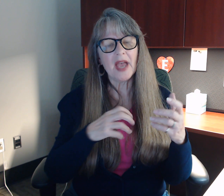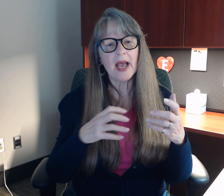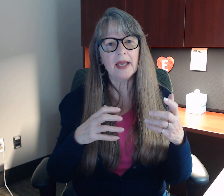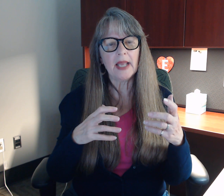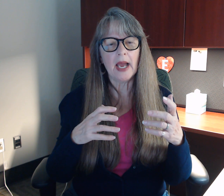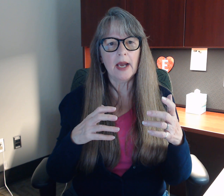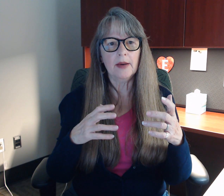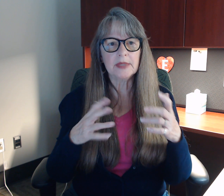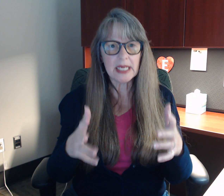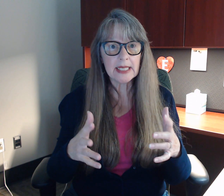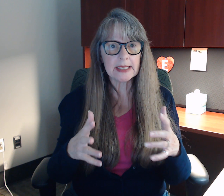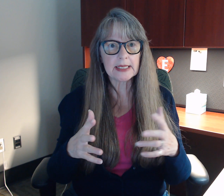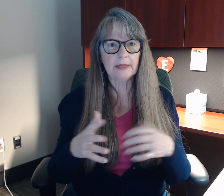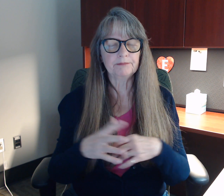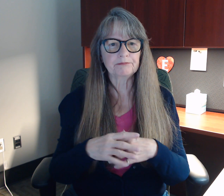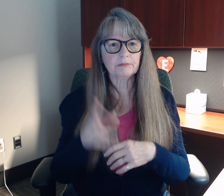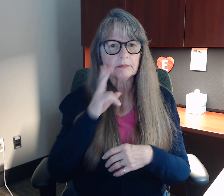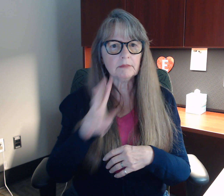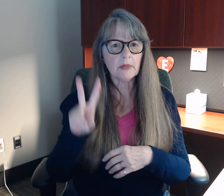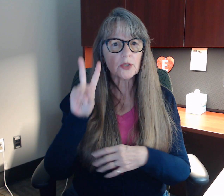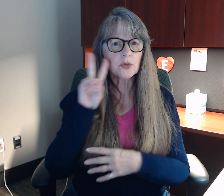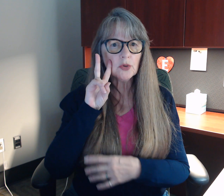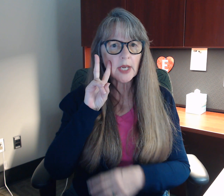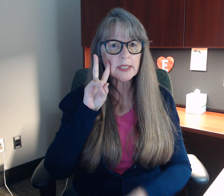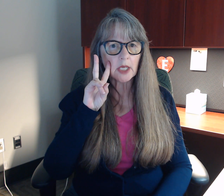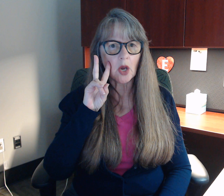that tense. So 2 days ago,